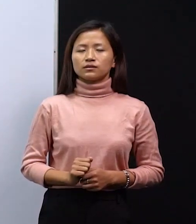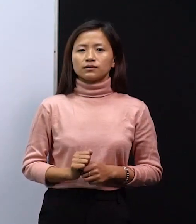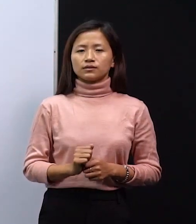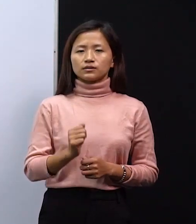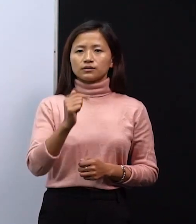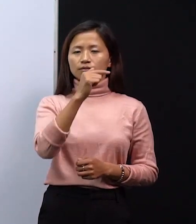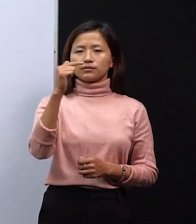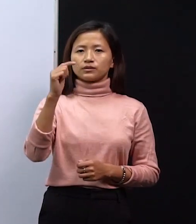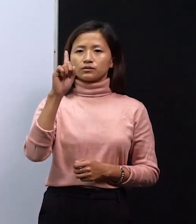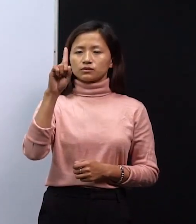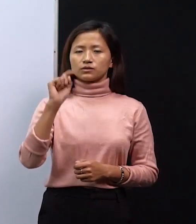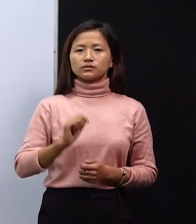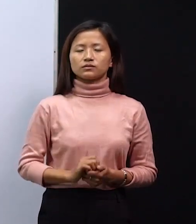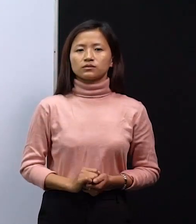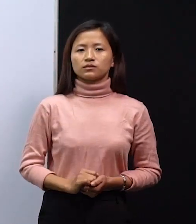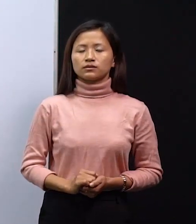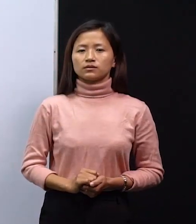b, minus 1